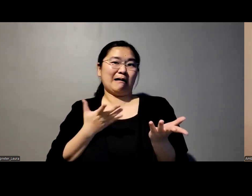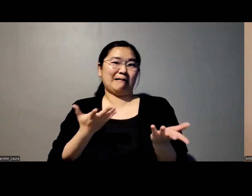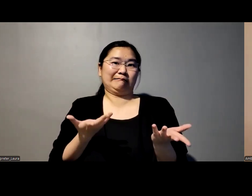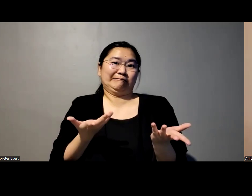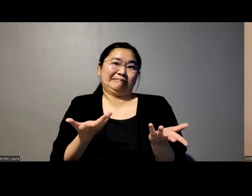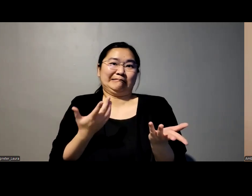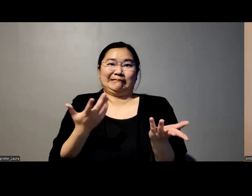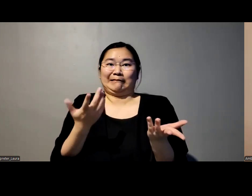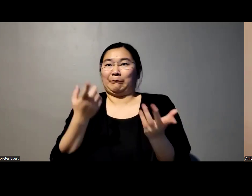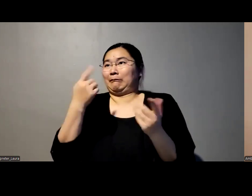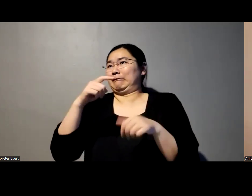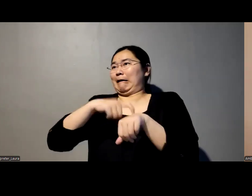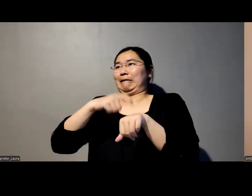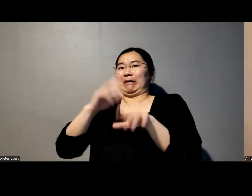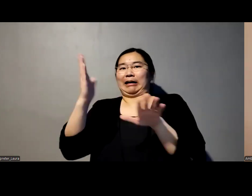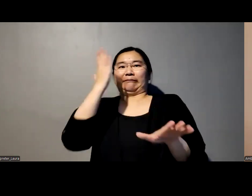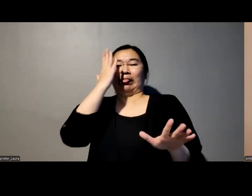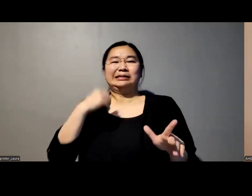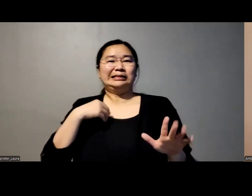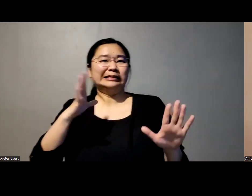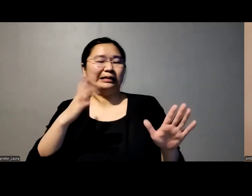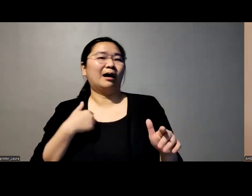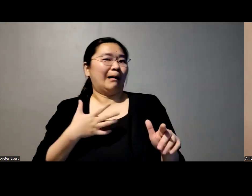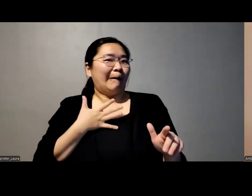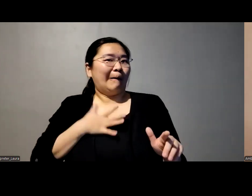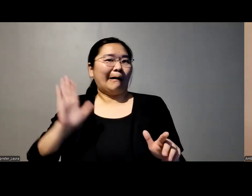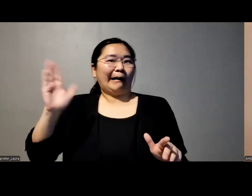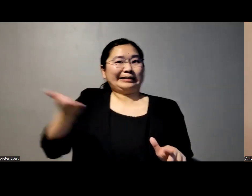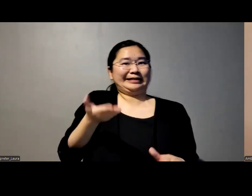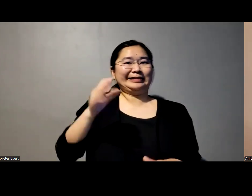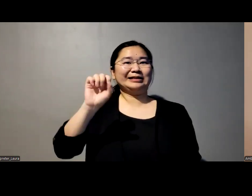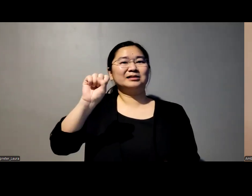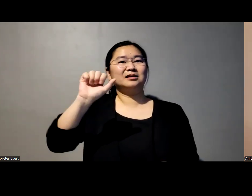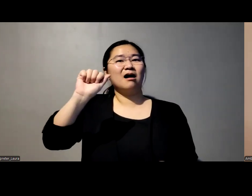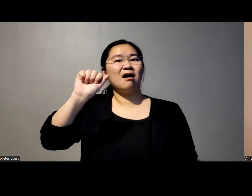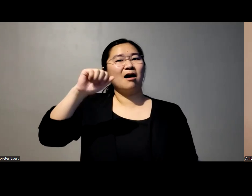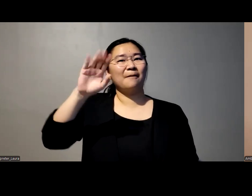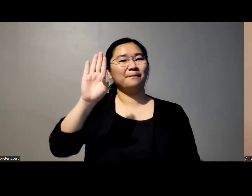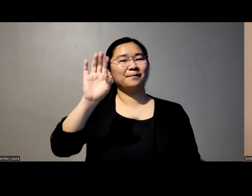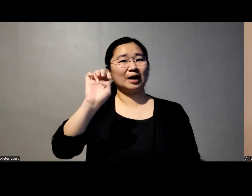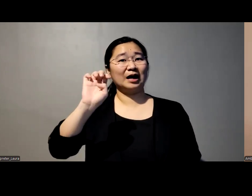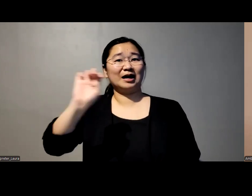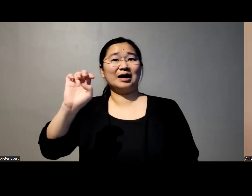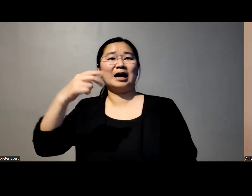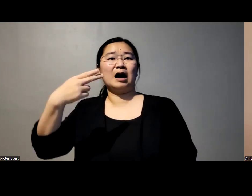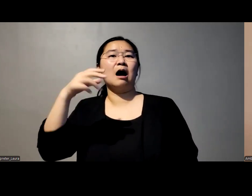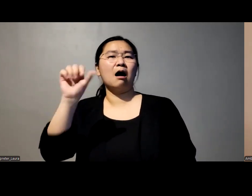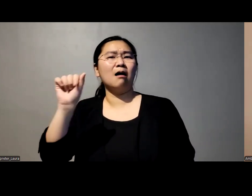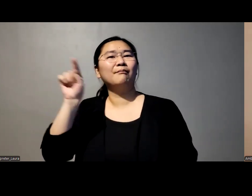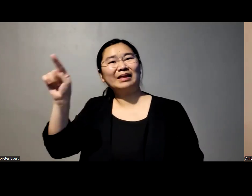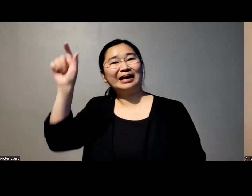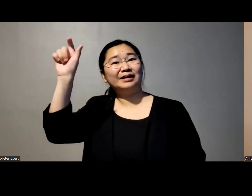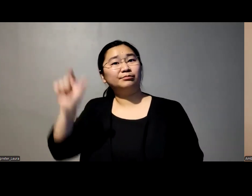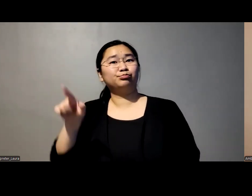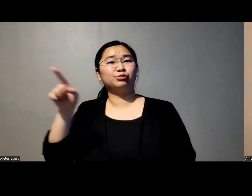a dedicated disability rights activist, and she's a researcher at the University of Pretoria Center for Human Rights. She's here with us